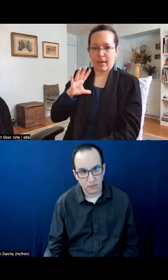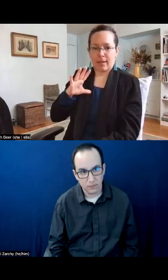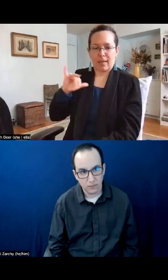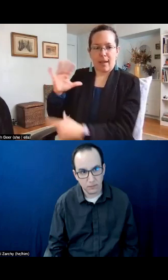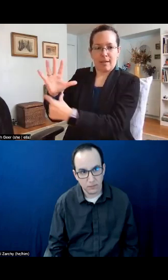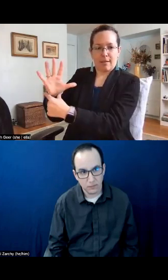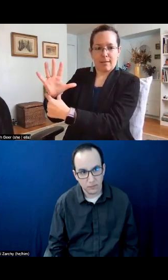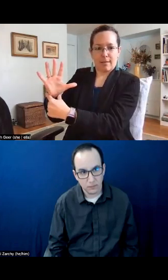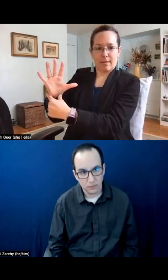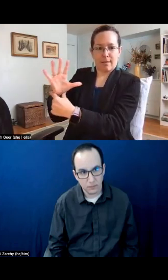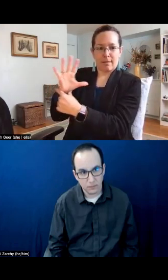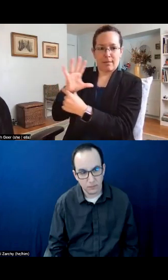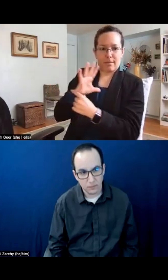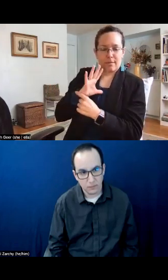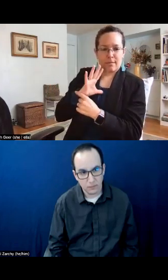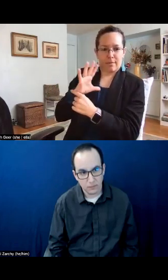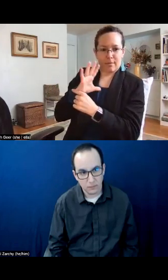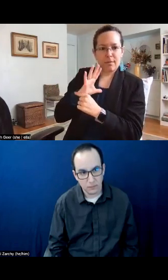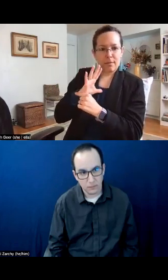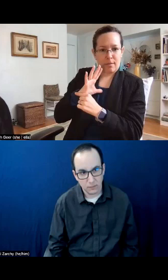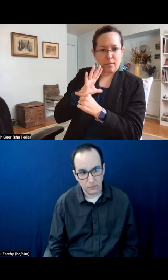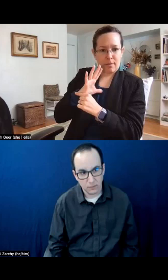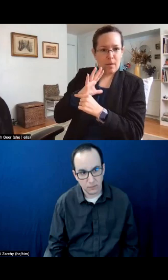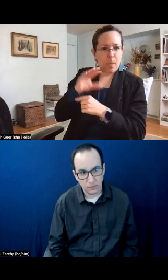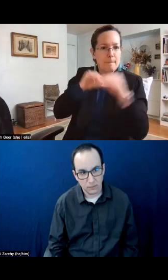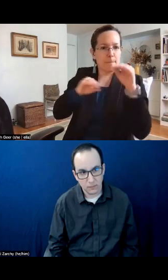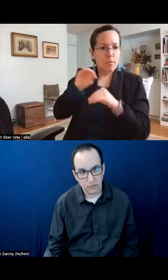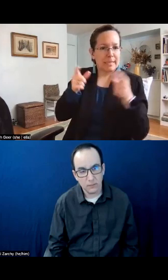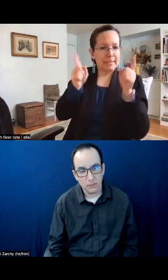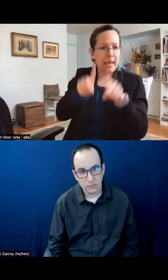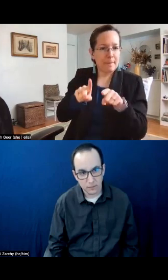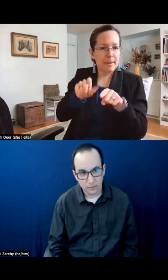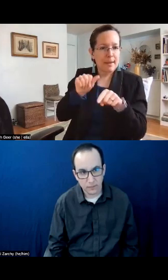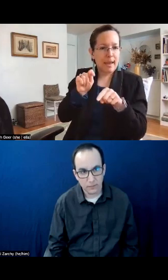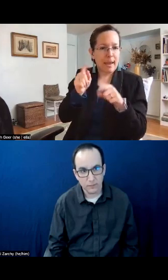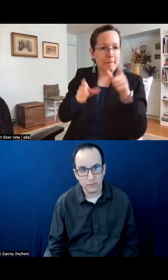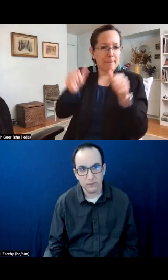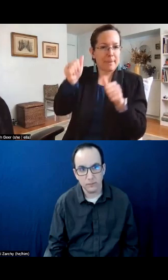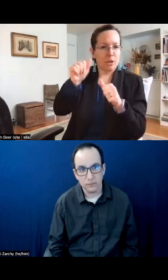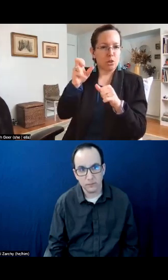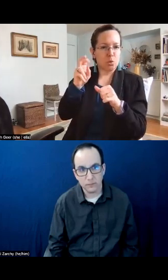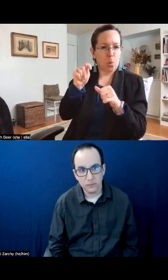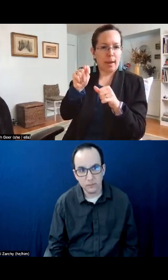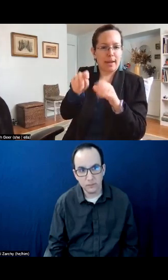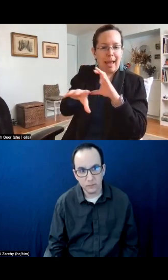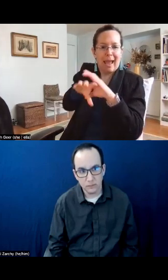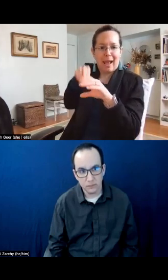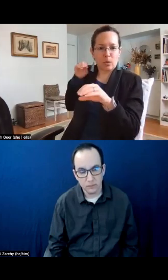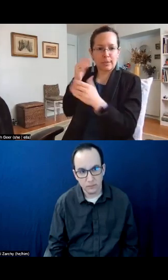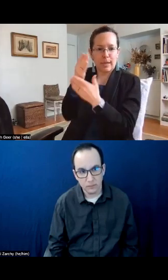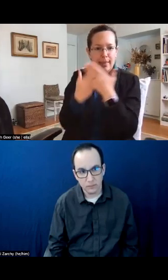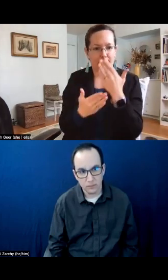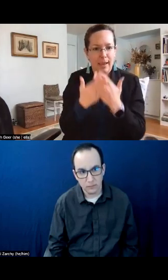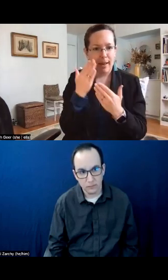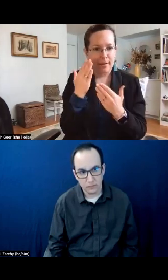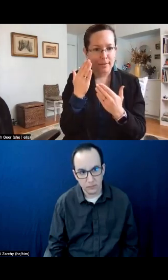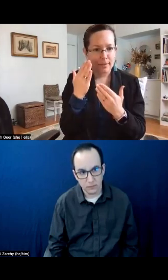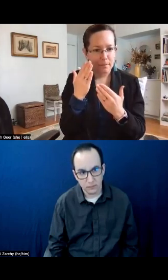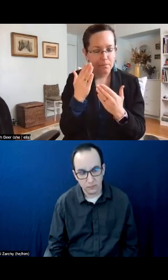Okay, so the movement path, for example, how I'm producing the sign that means fine, there is an important movement